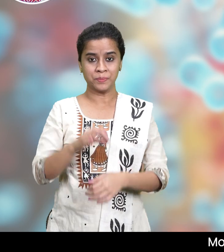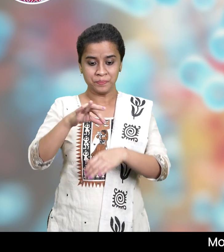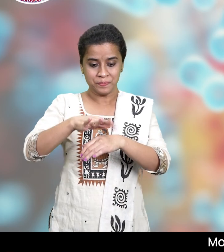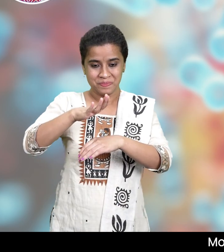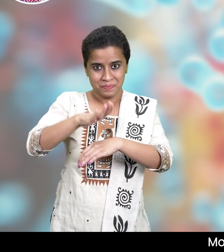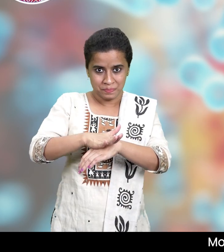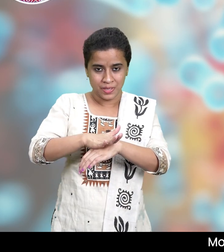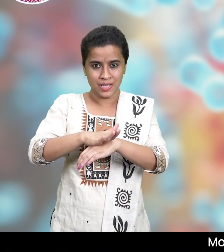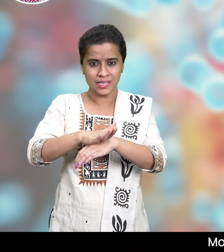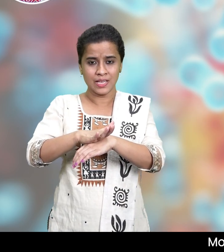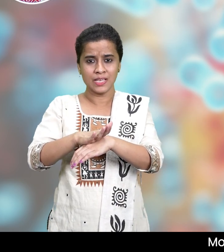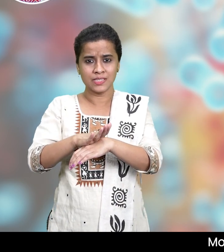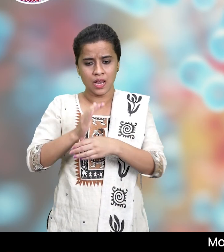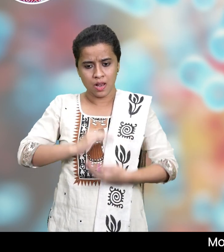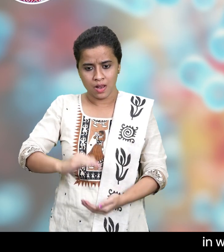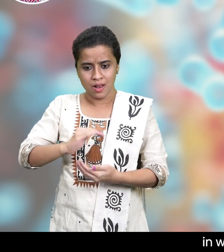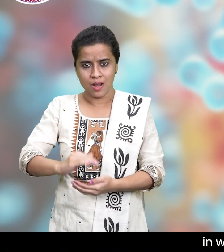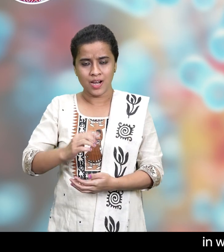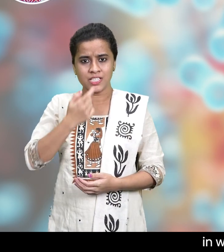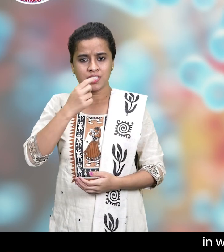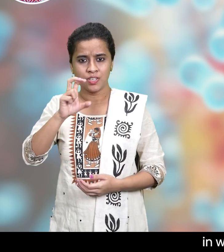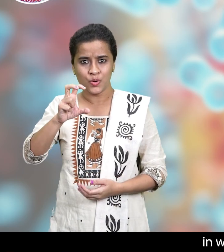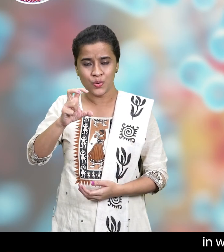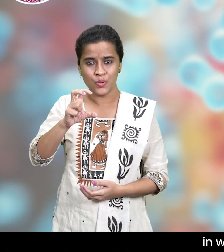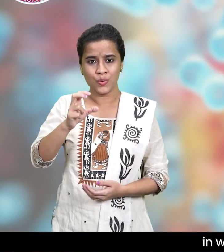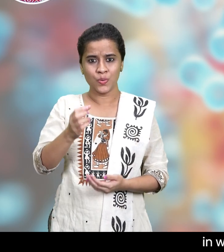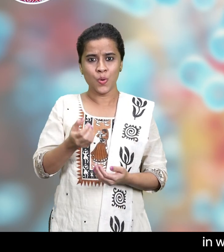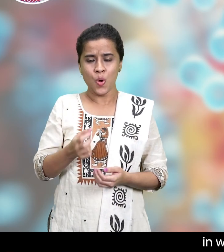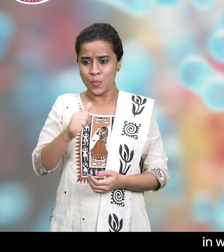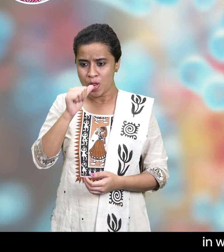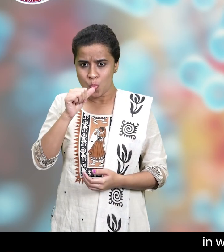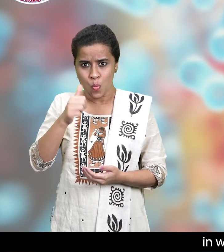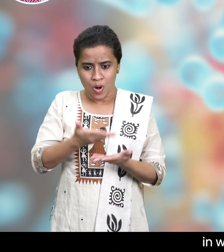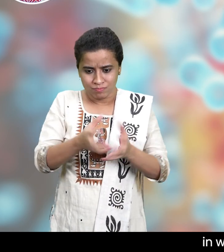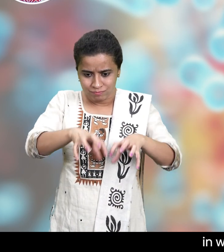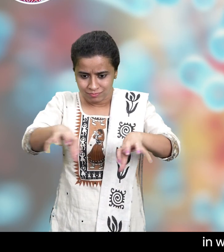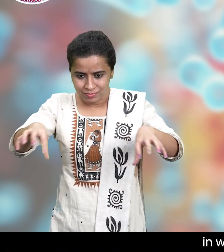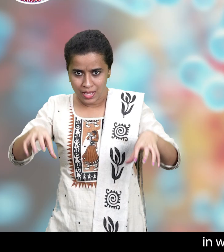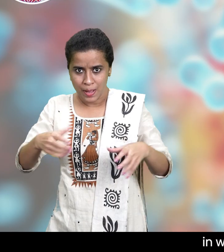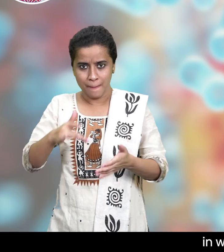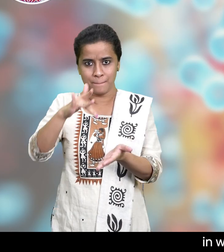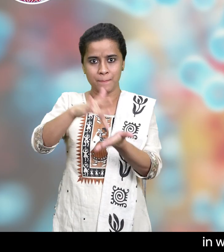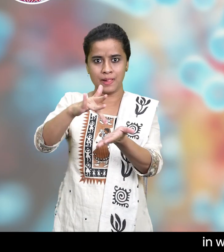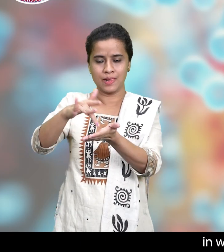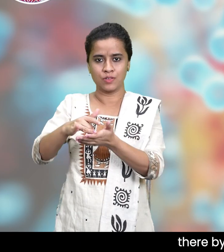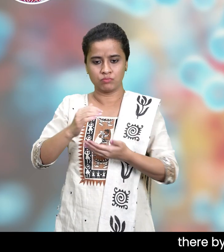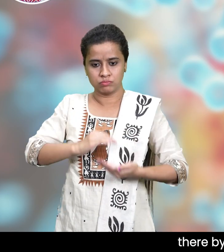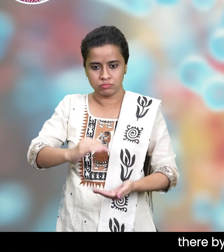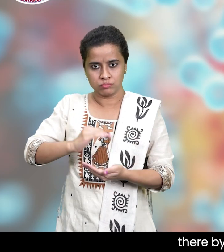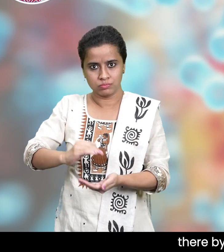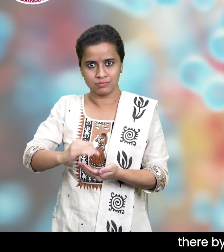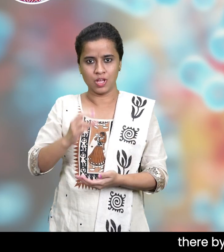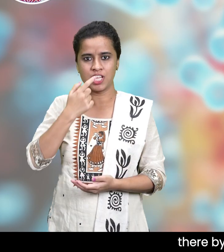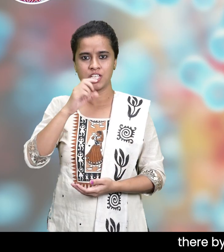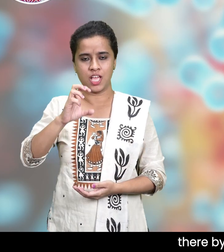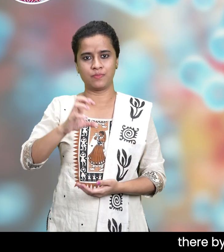Mosquitoes lay their eggs in waterlogged places and